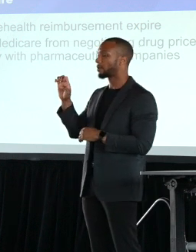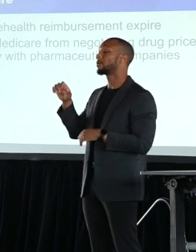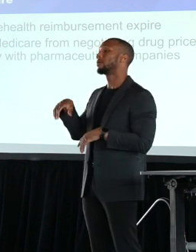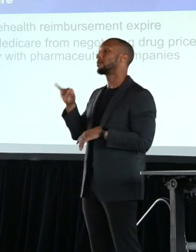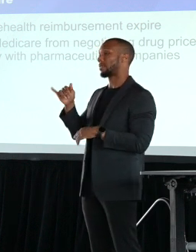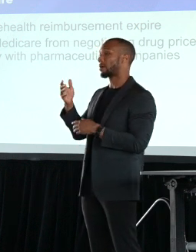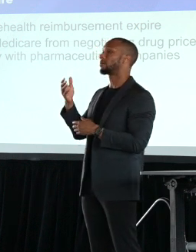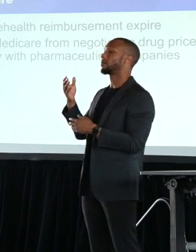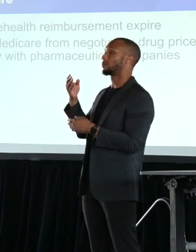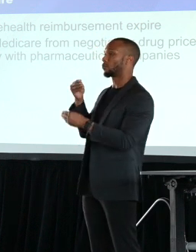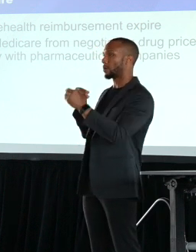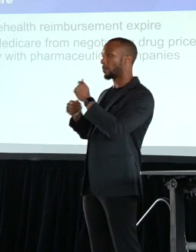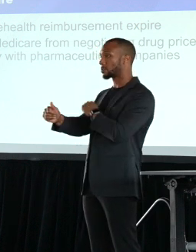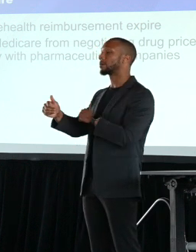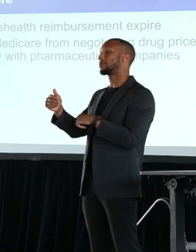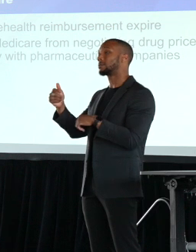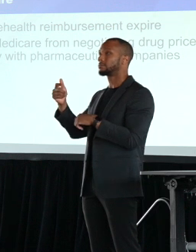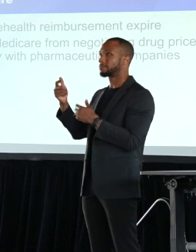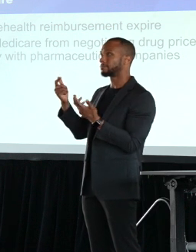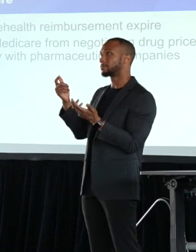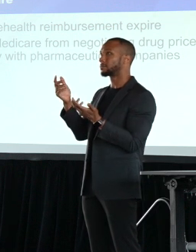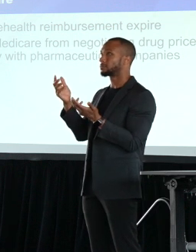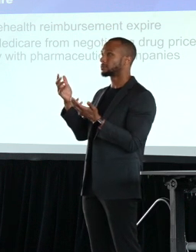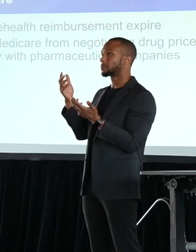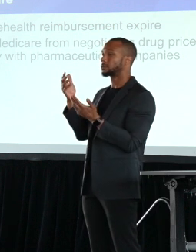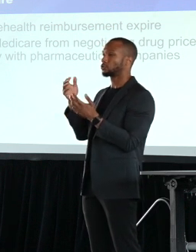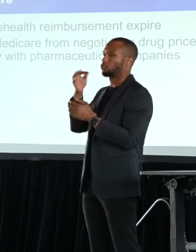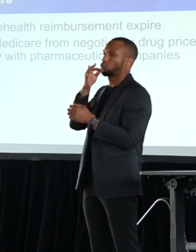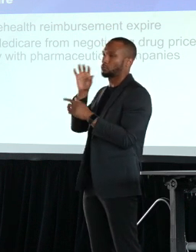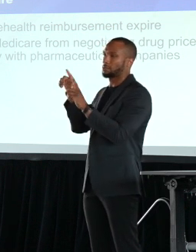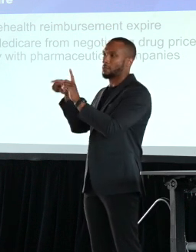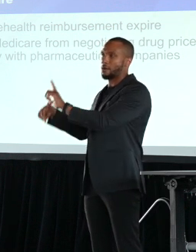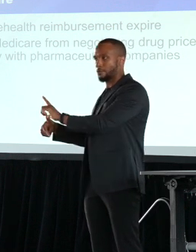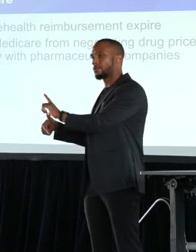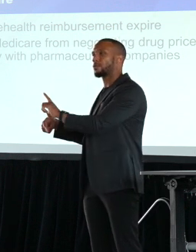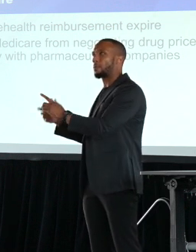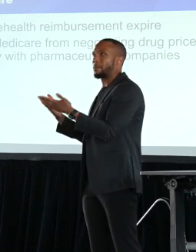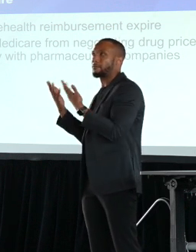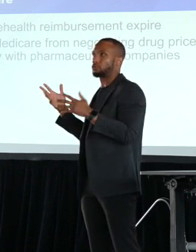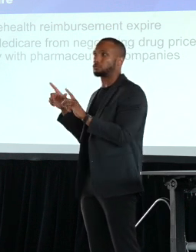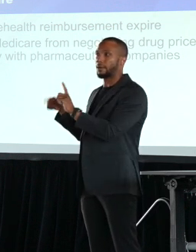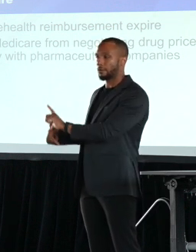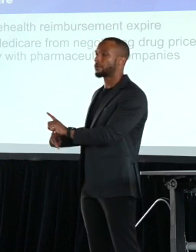expire, which is really a shame because that did increase access for a lot of people. It did.